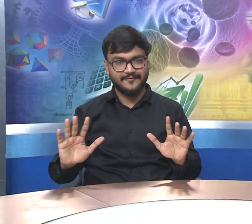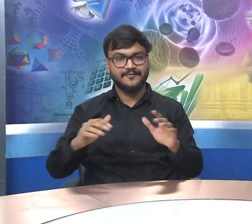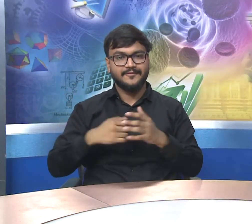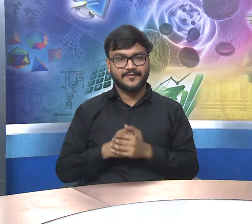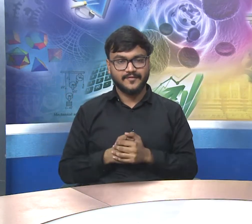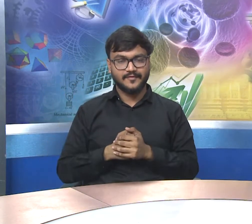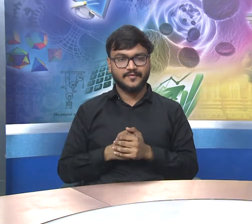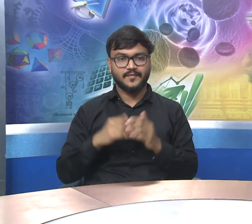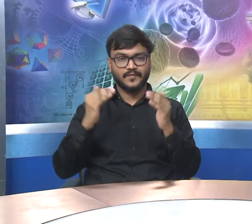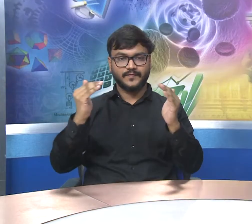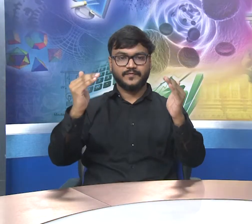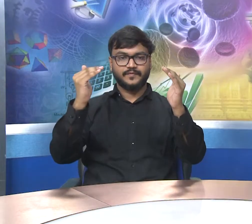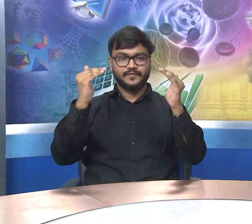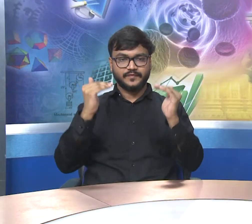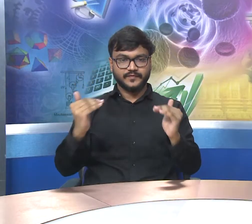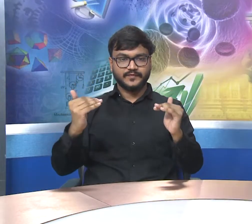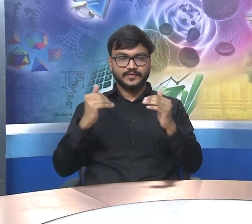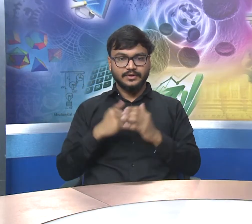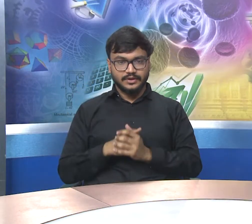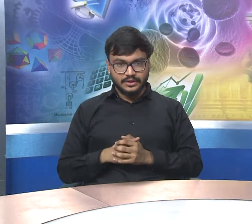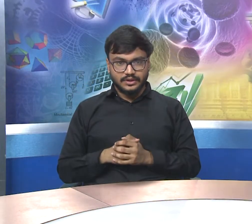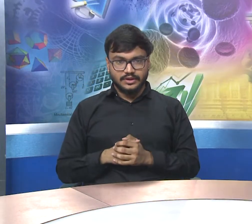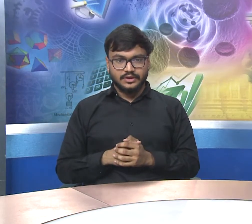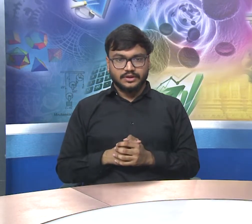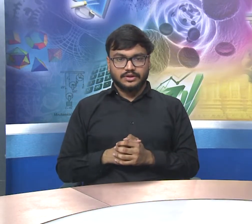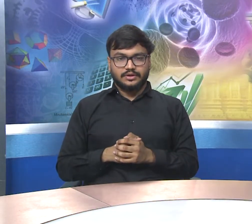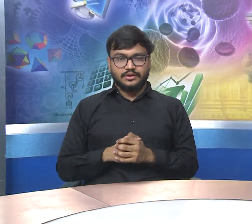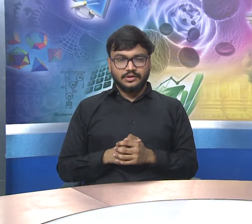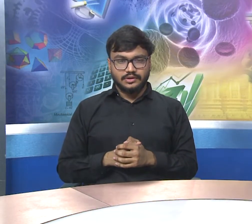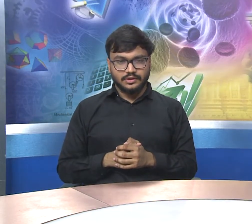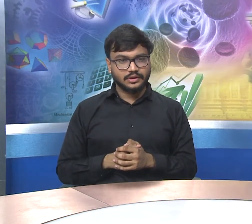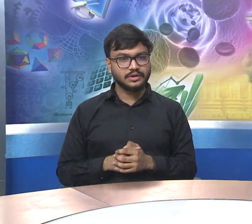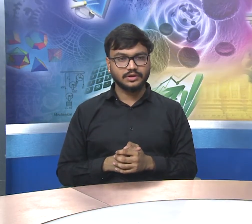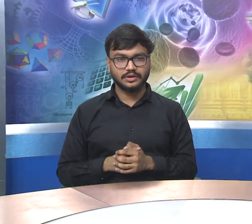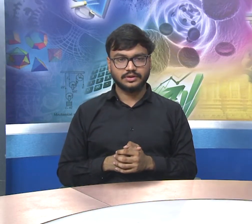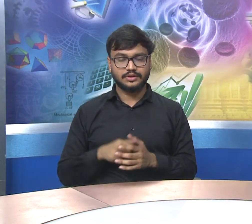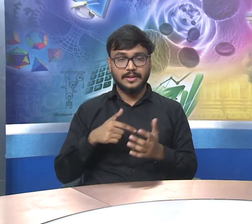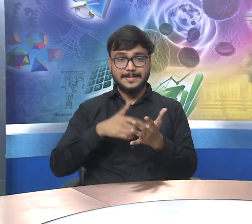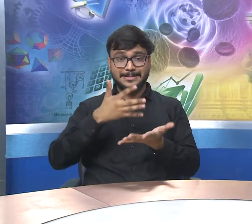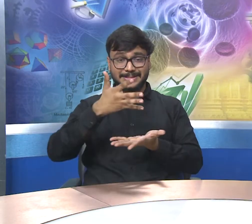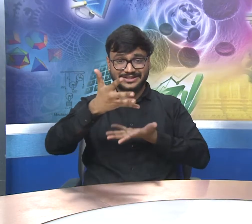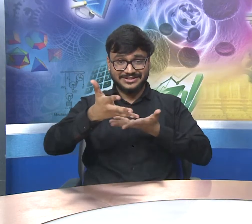Variation in language, culture and customs is beautiful and accepted.